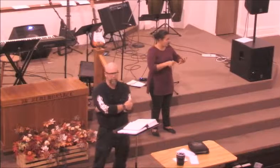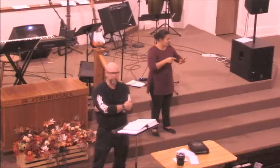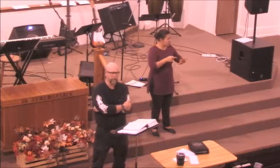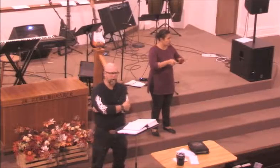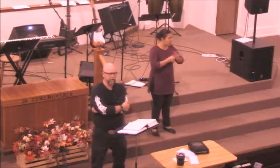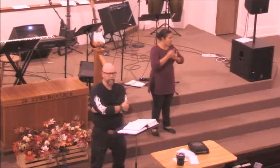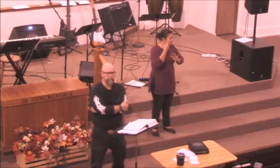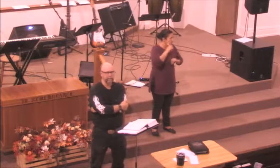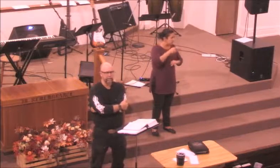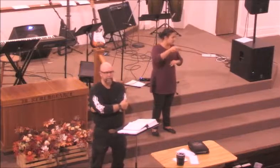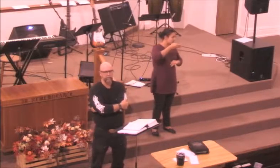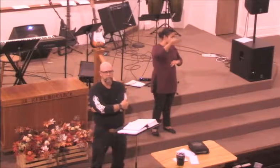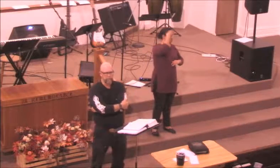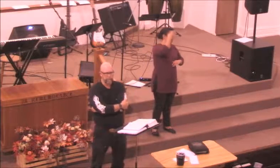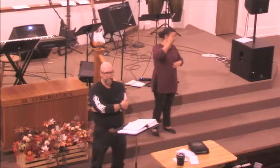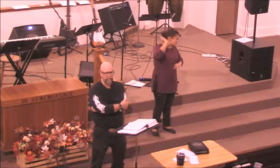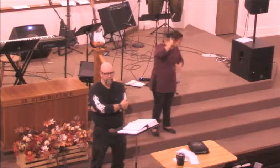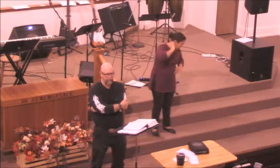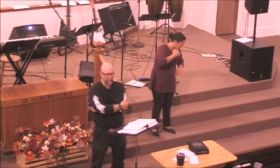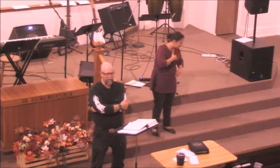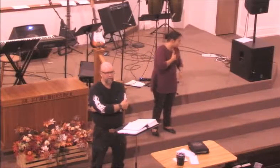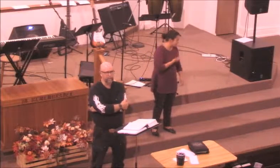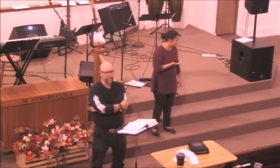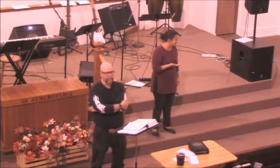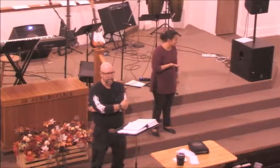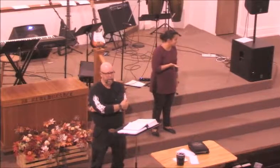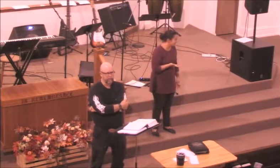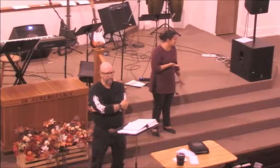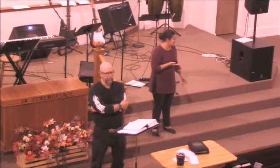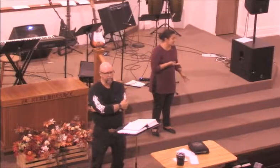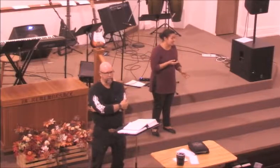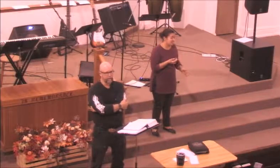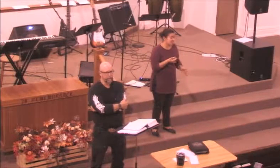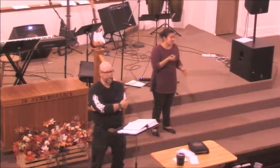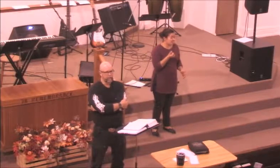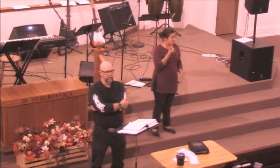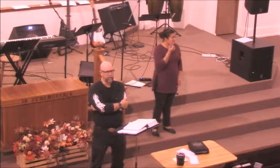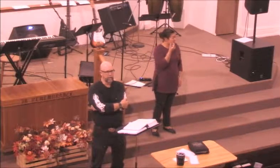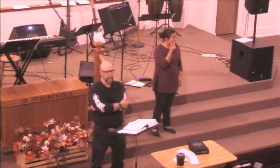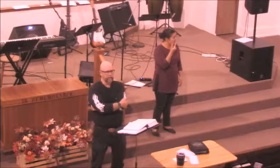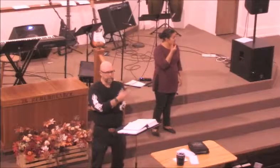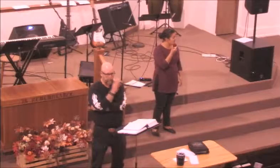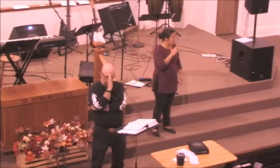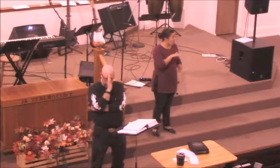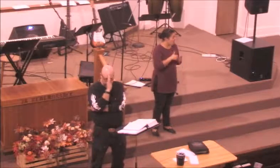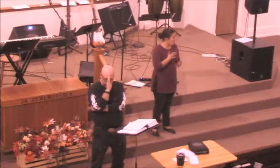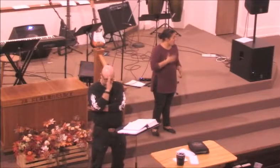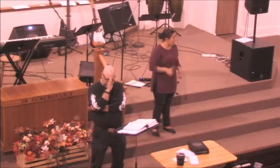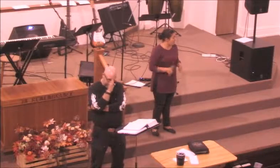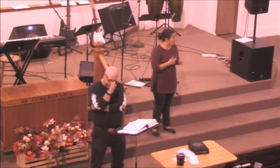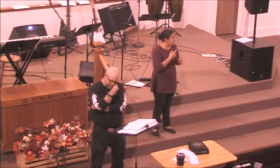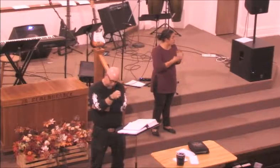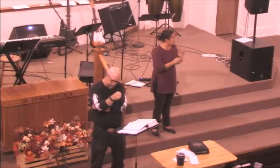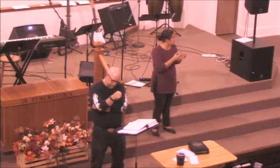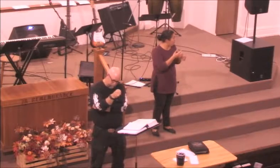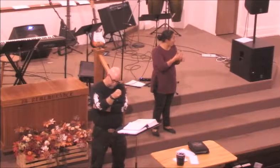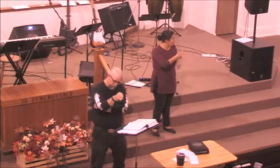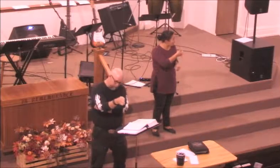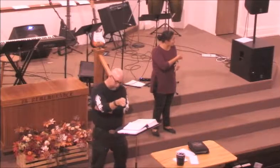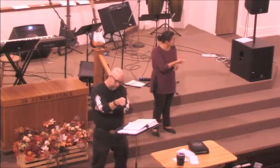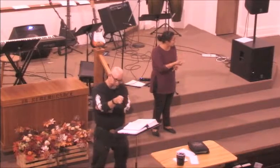what, this is probably the hardest thing I've ever done in my entire life, is constantly